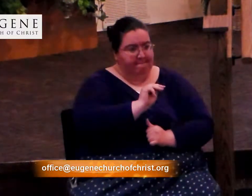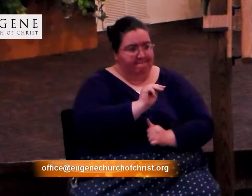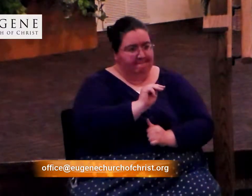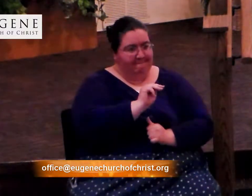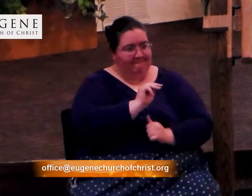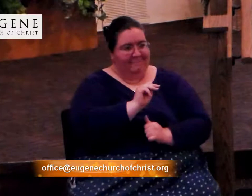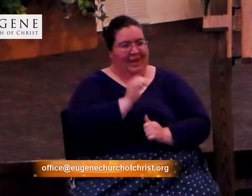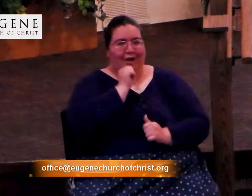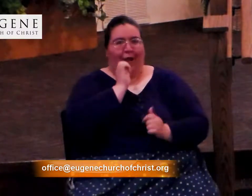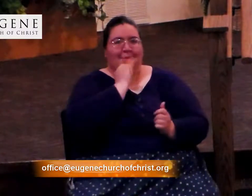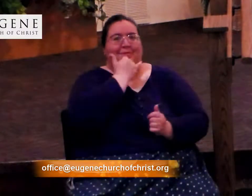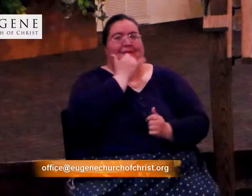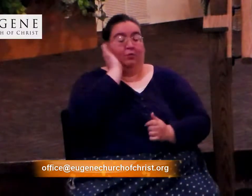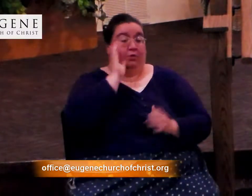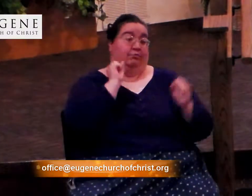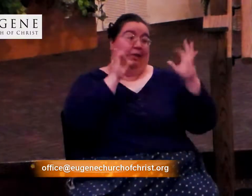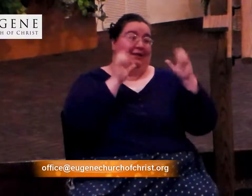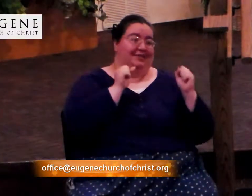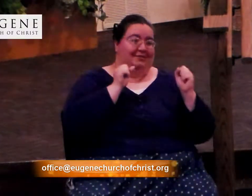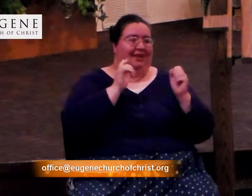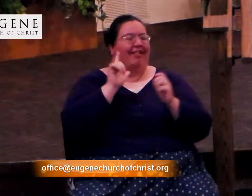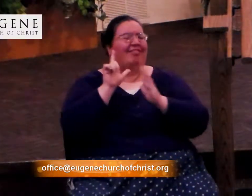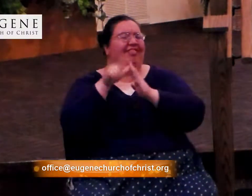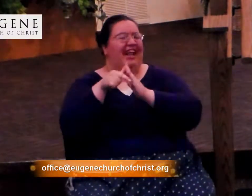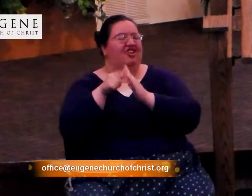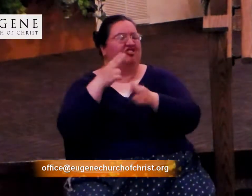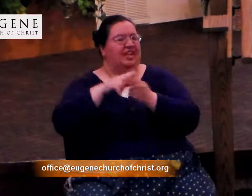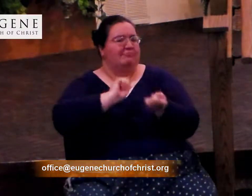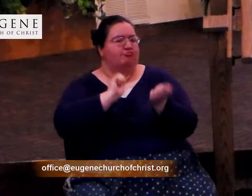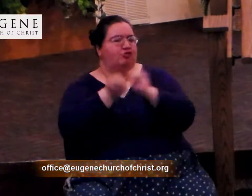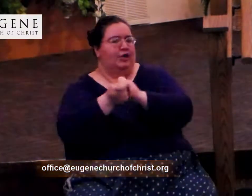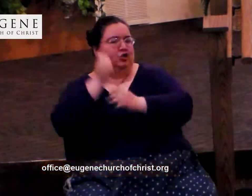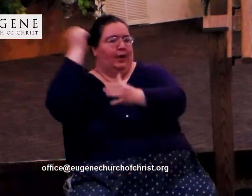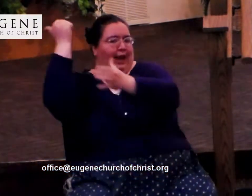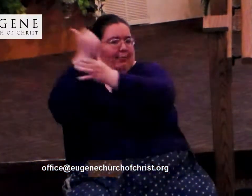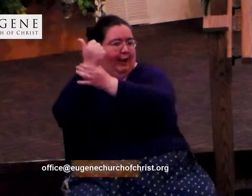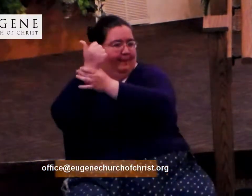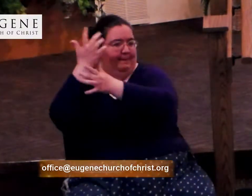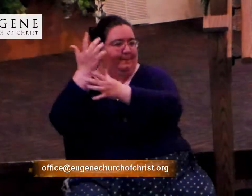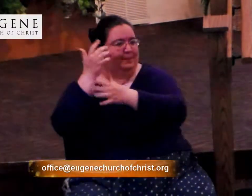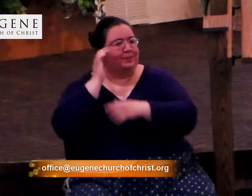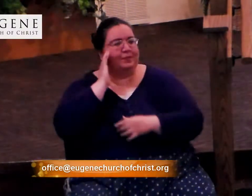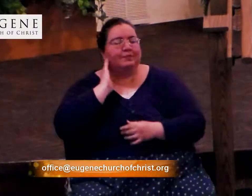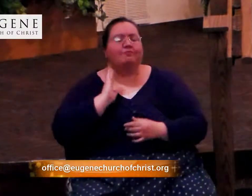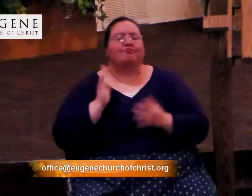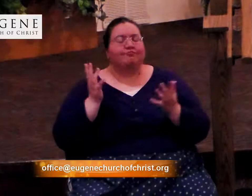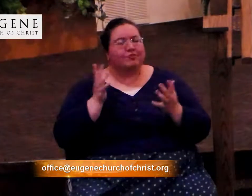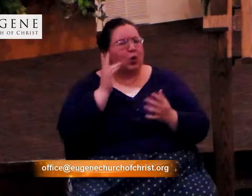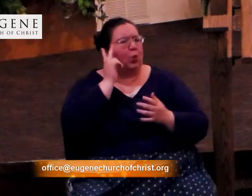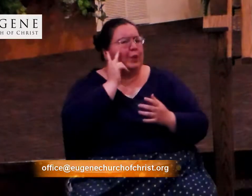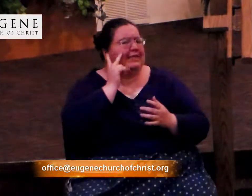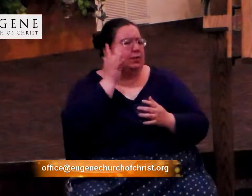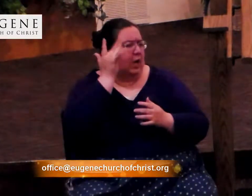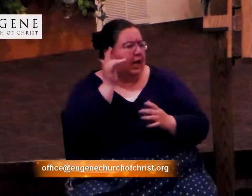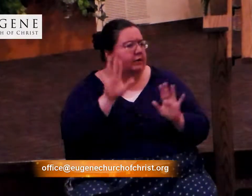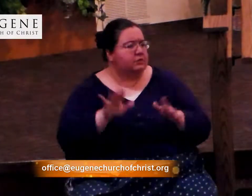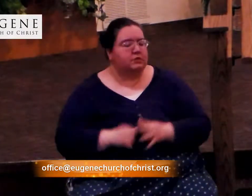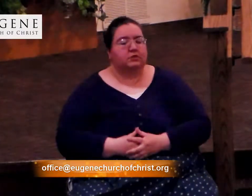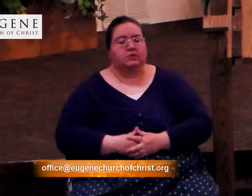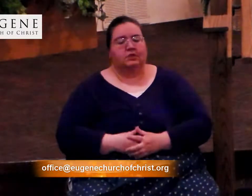his call and the things that come out of that, and I think a call that maybe we can see in our own lives. Beginning of verse 1 of chapter 12. Now the Lord said to